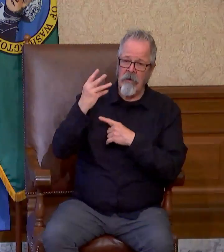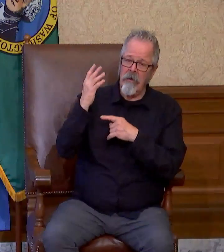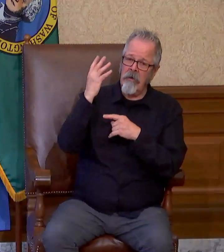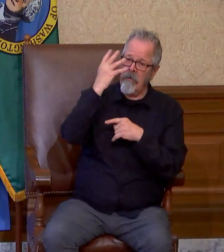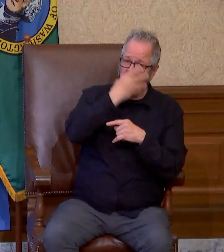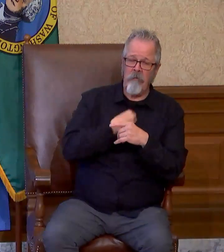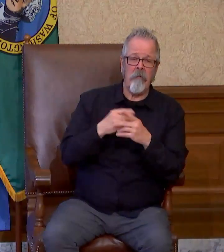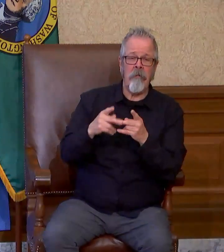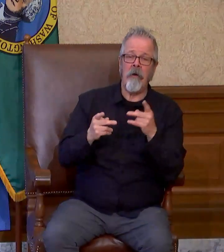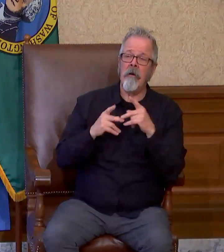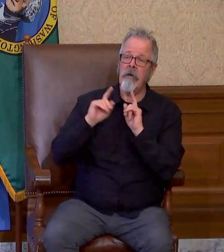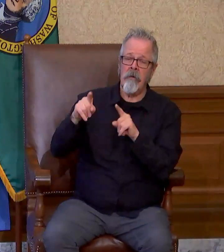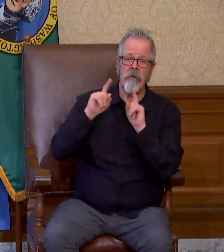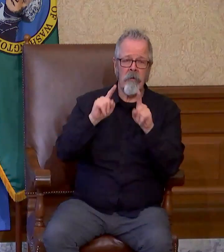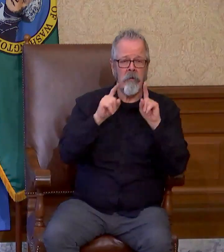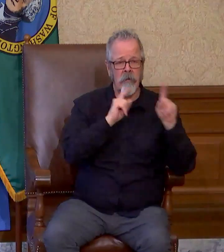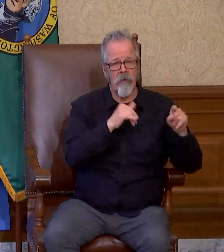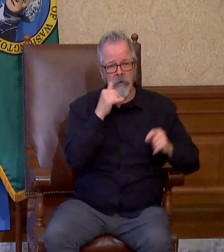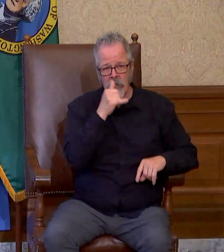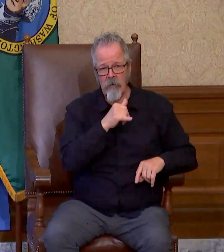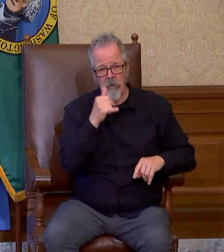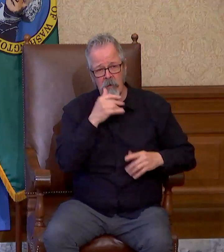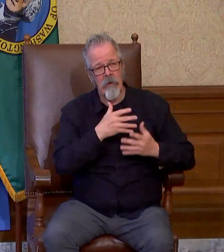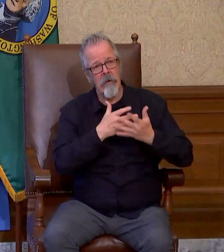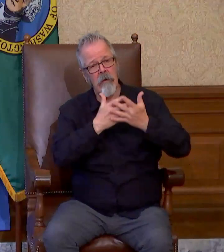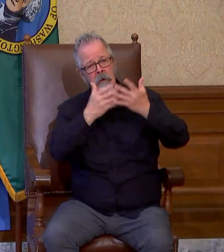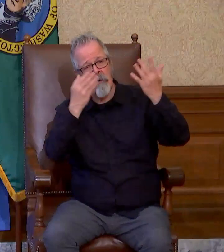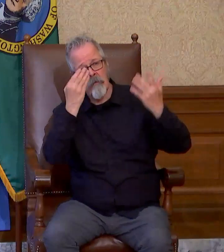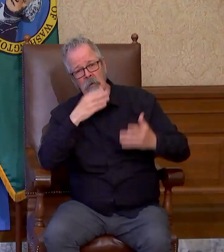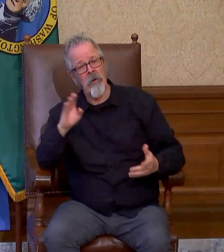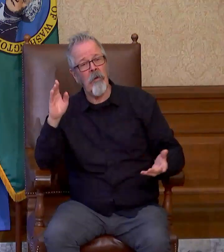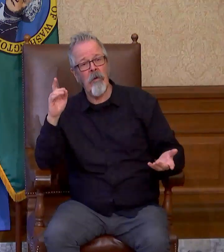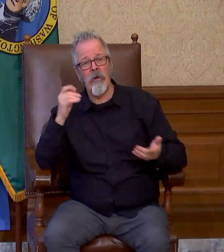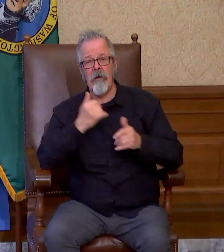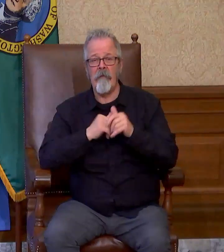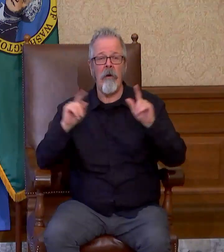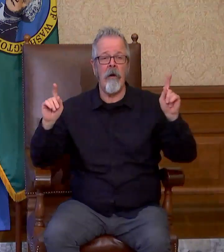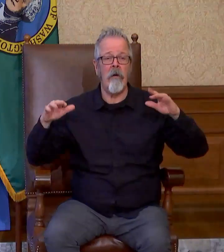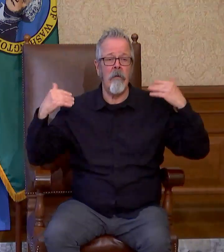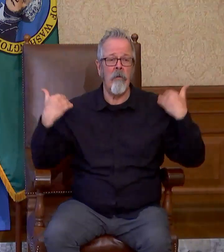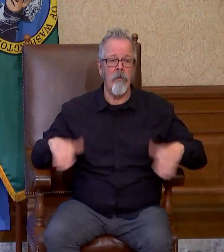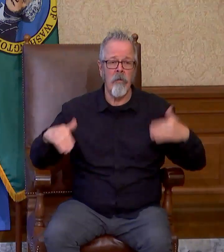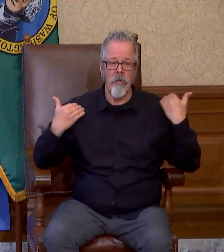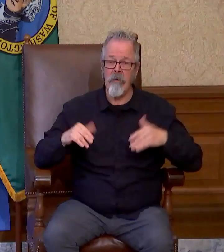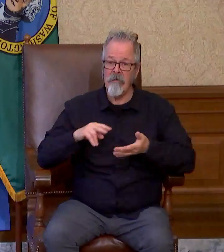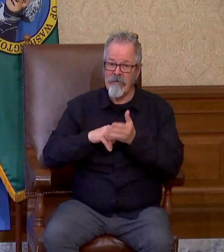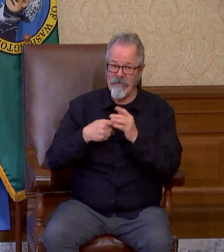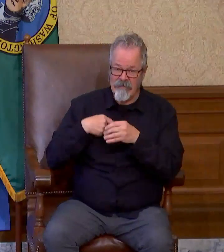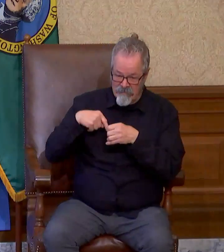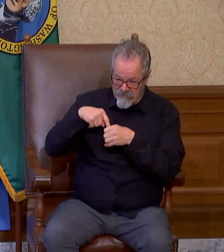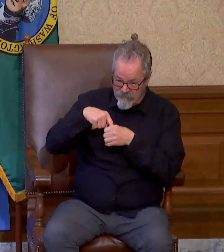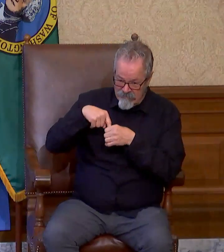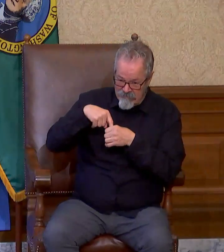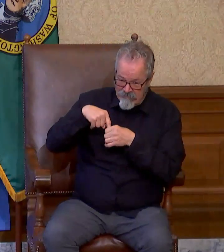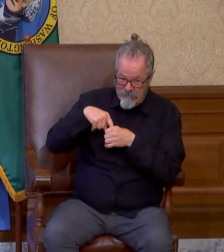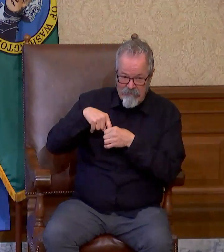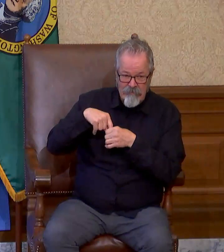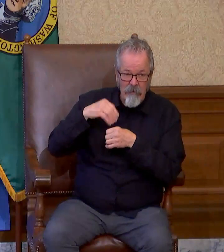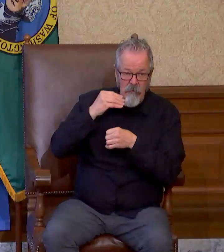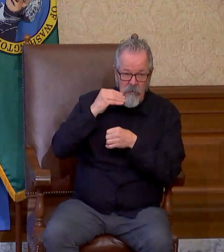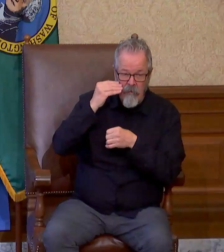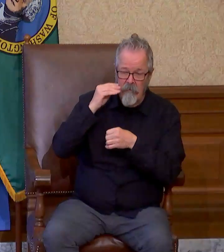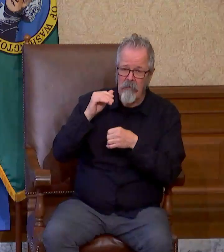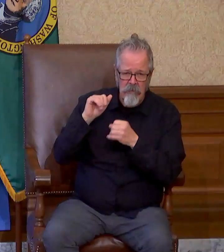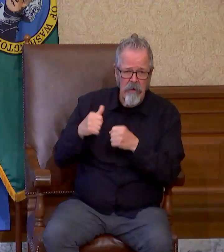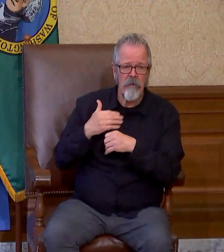you'll probably be able to find a bird or two in a blue sky. And that's going to have to do right now. Next